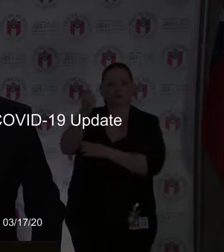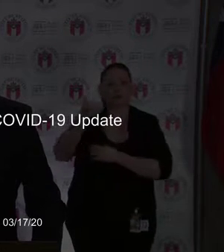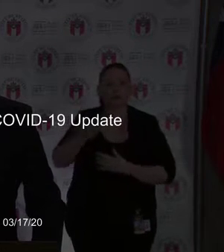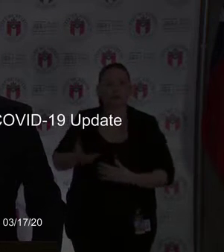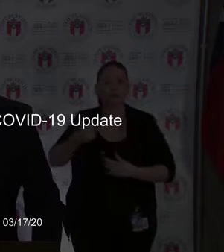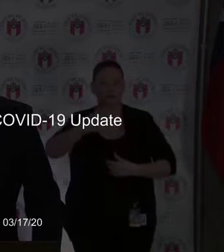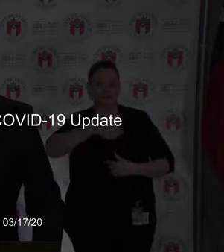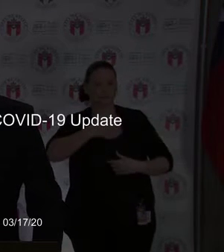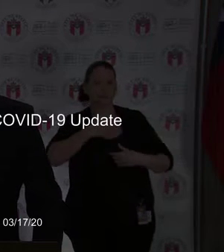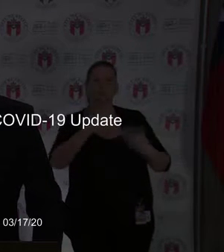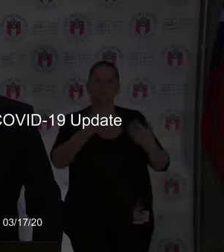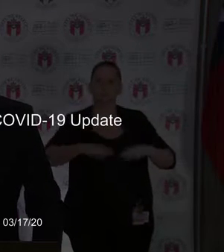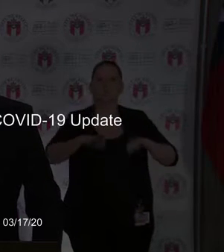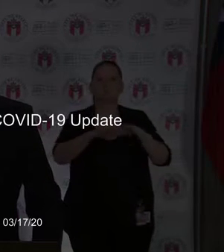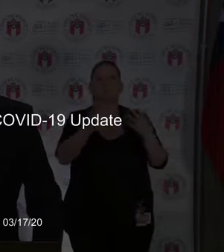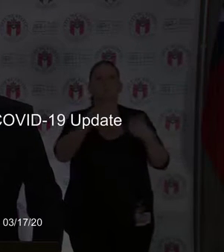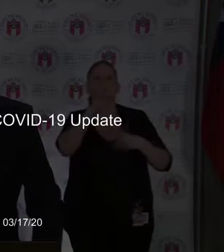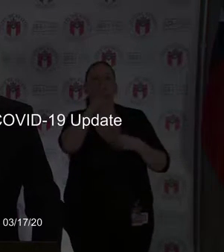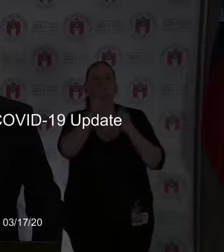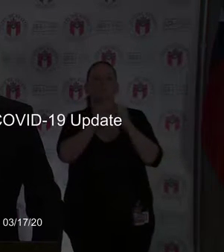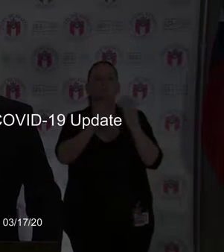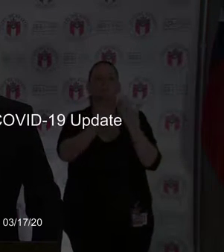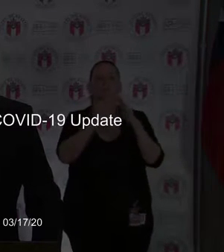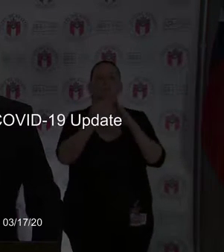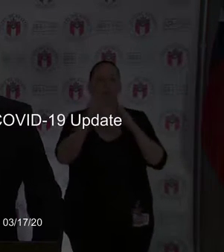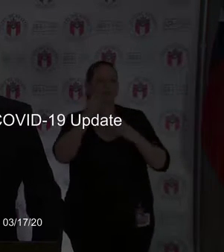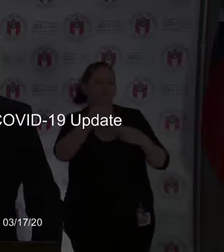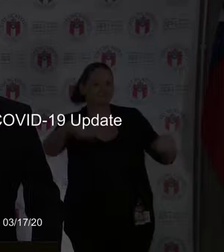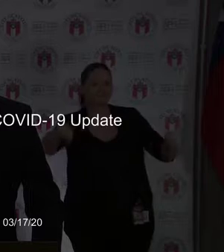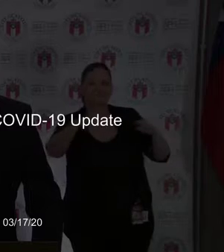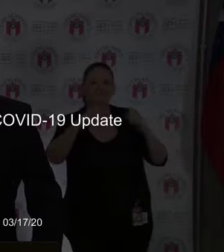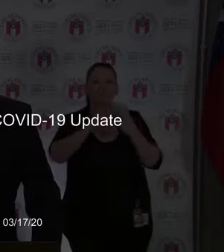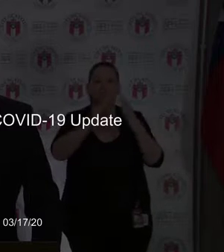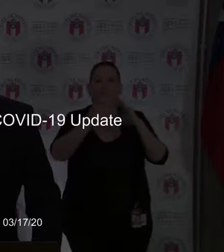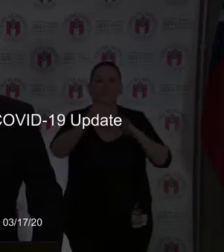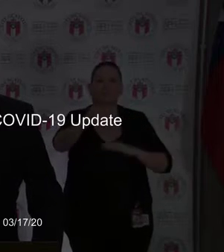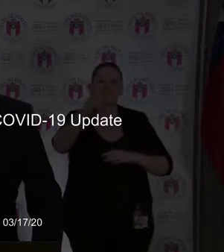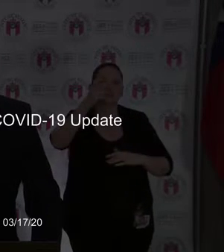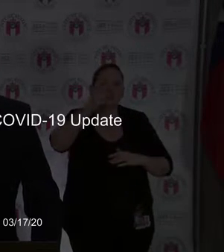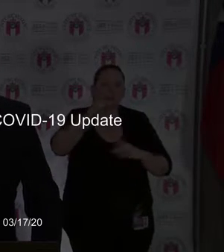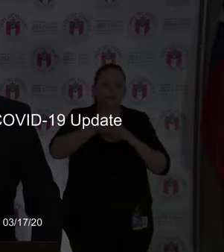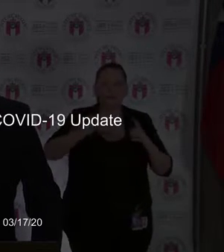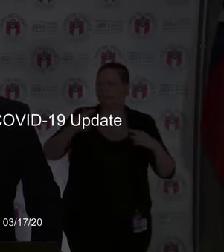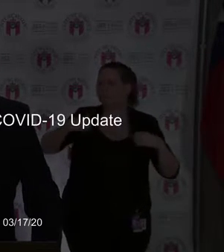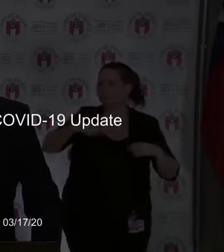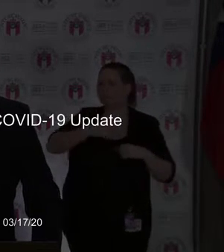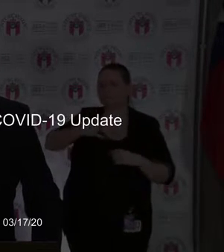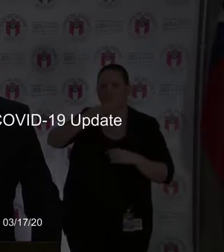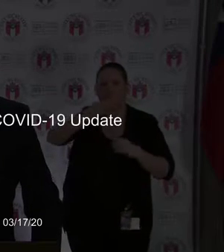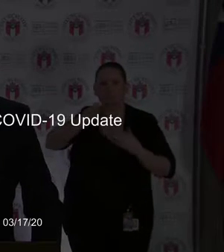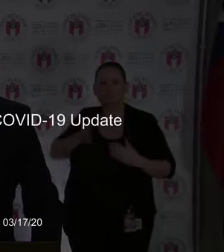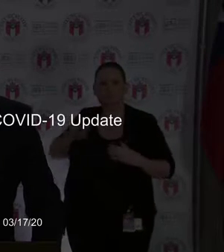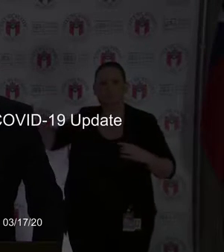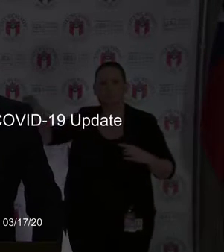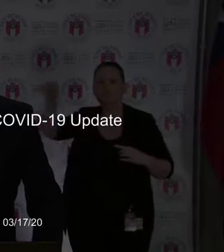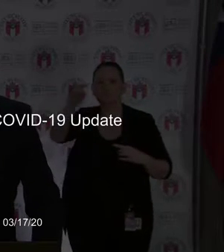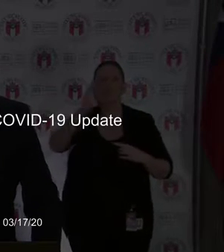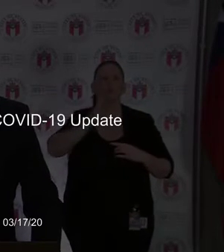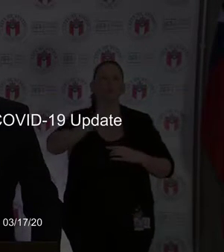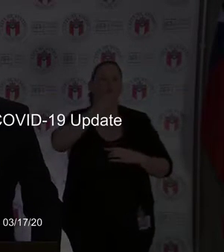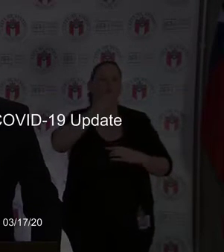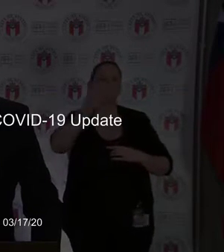Talk to the community. We have some folks I think that the community needs to hear from. And we'll do that in a second